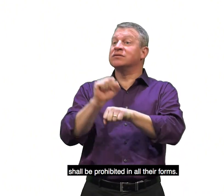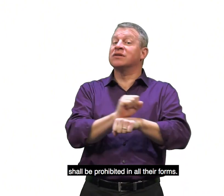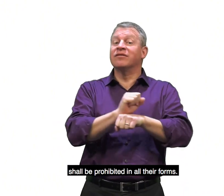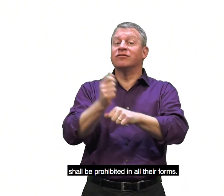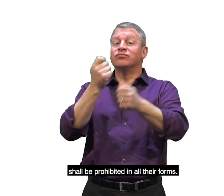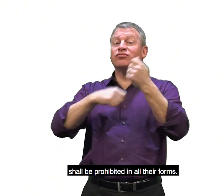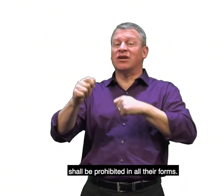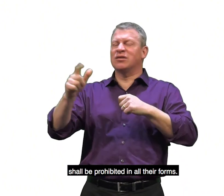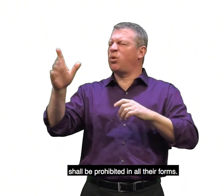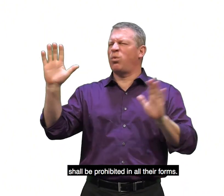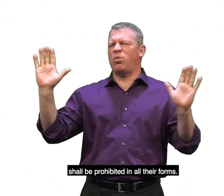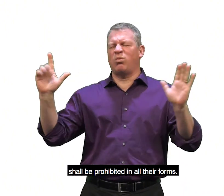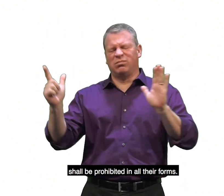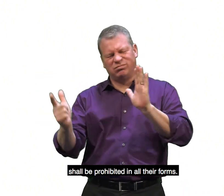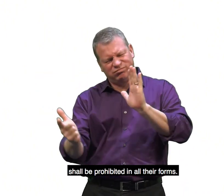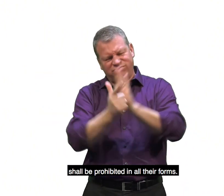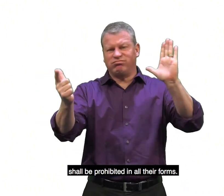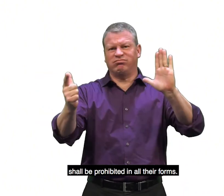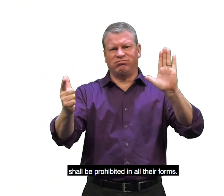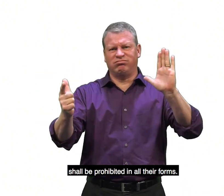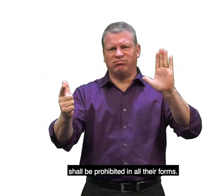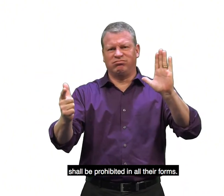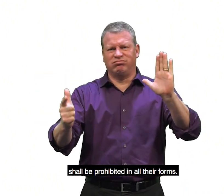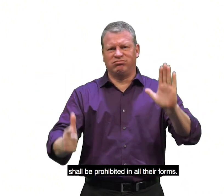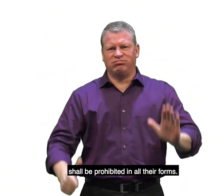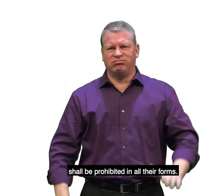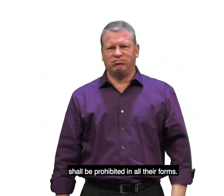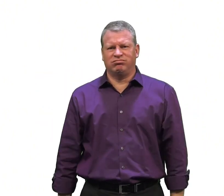be prohibited in all their forms.